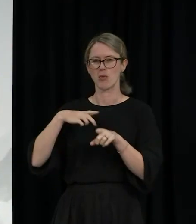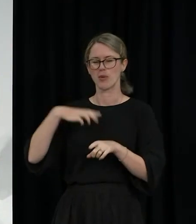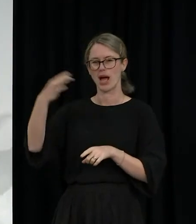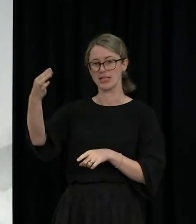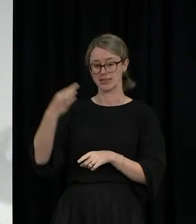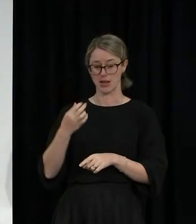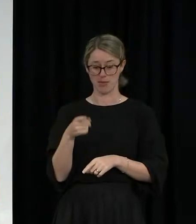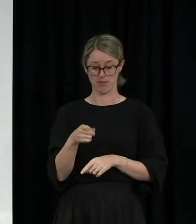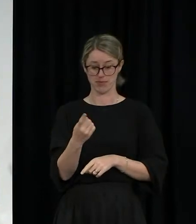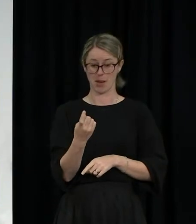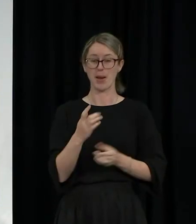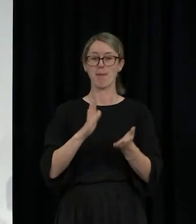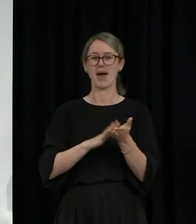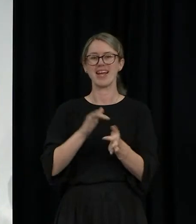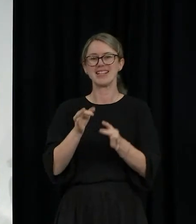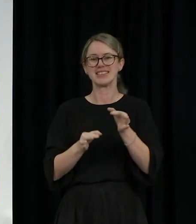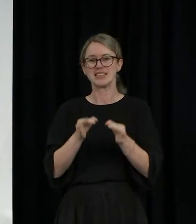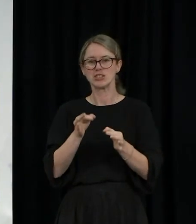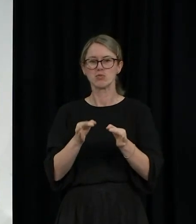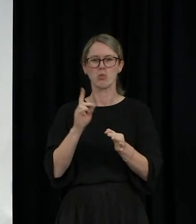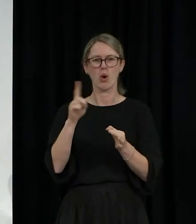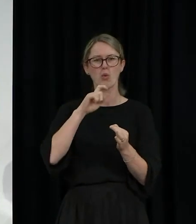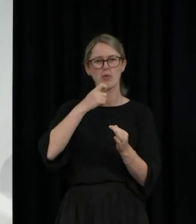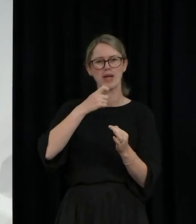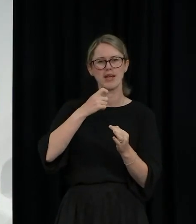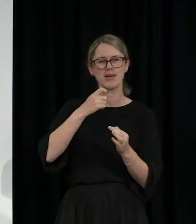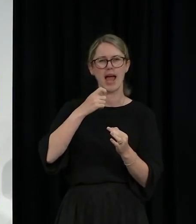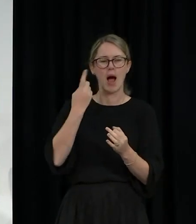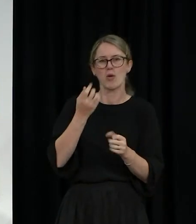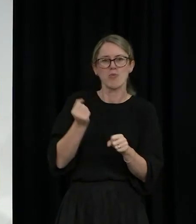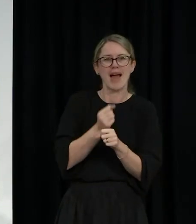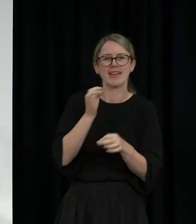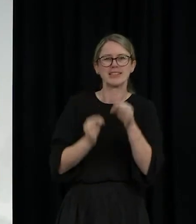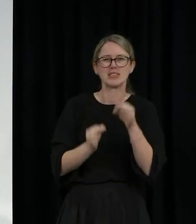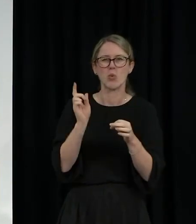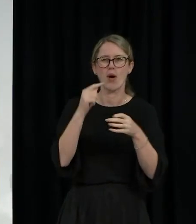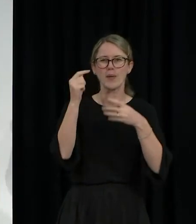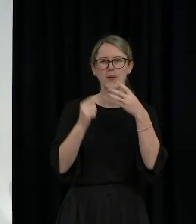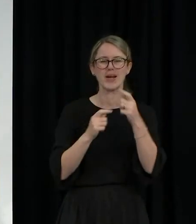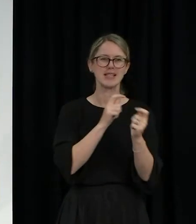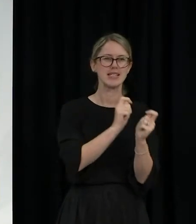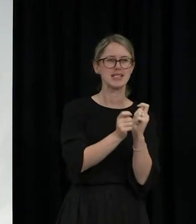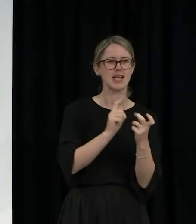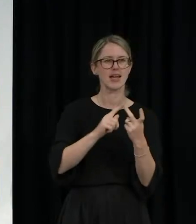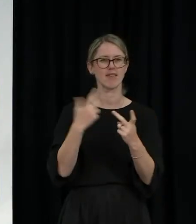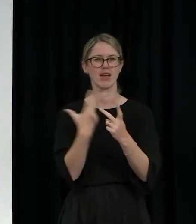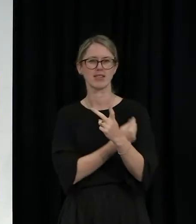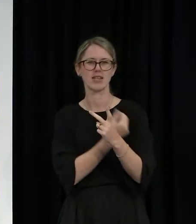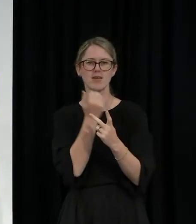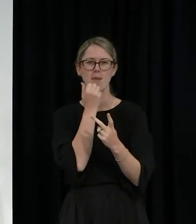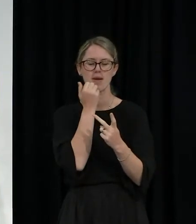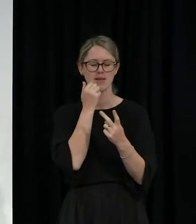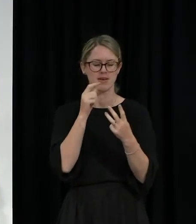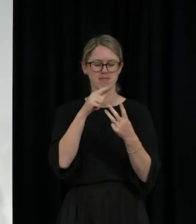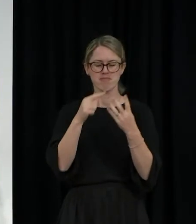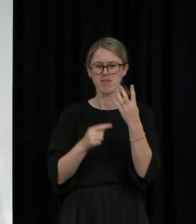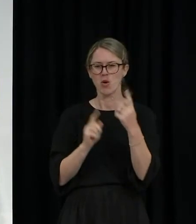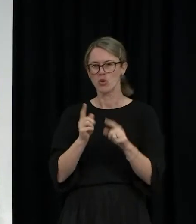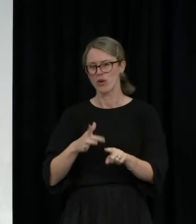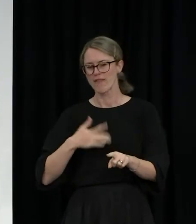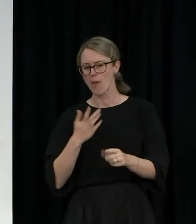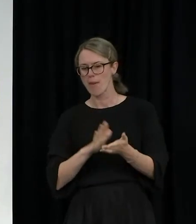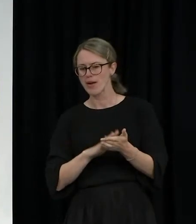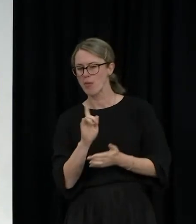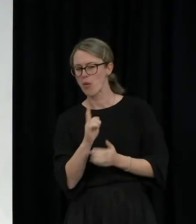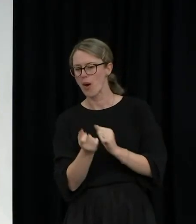come Monday? You've mentioned testing, you've mentioned vaccination. Are those, how are those trends looking for Monday,